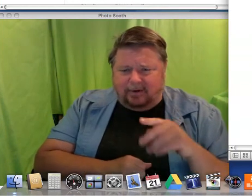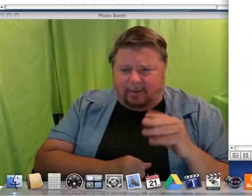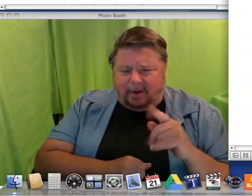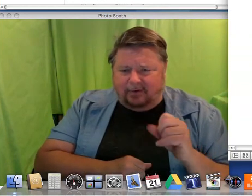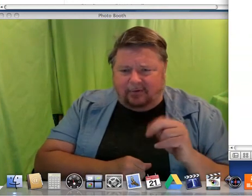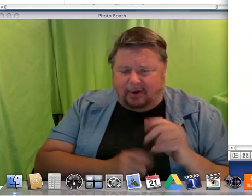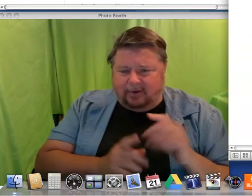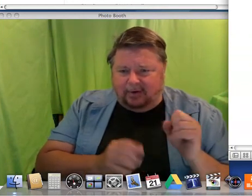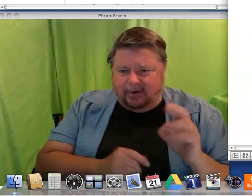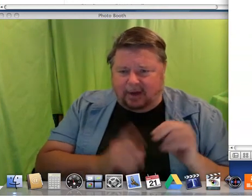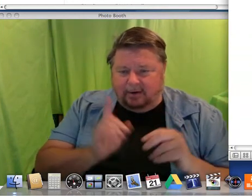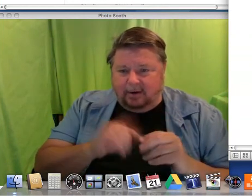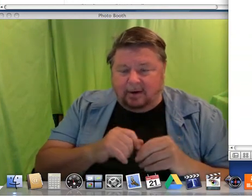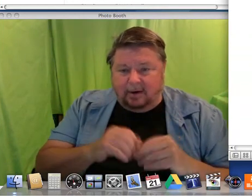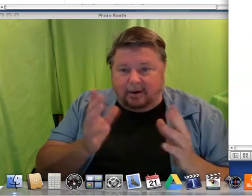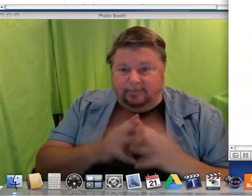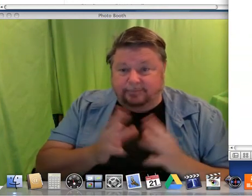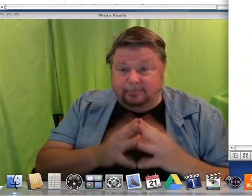It's not a positron scan.